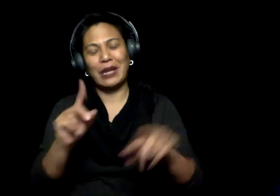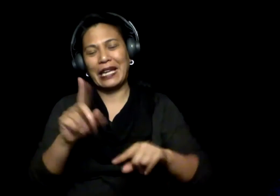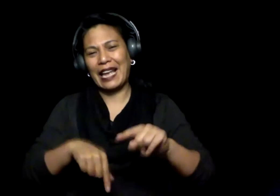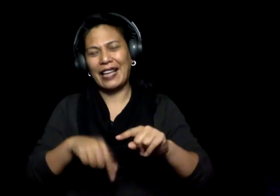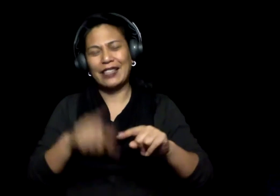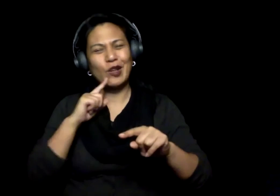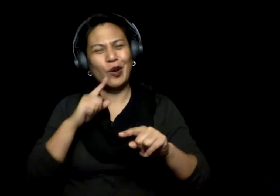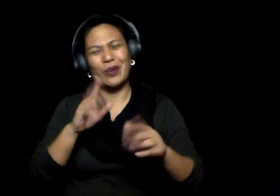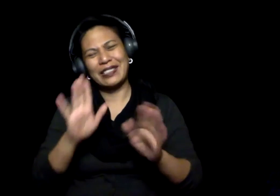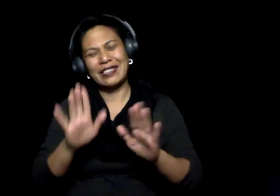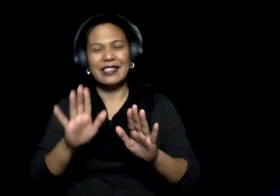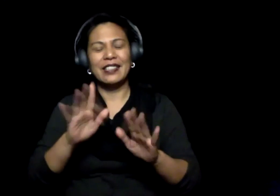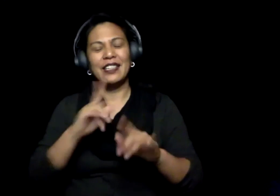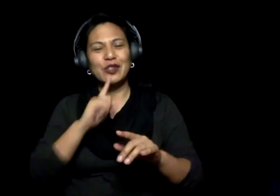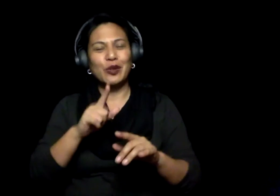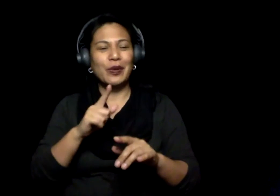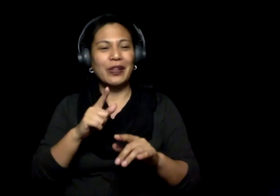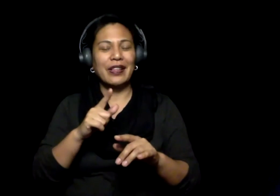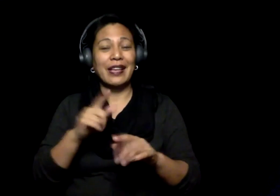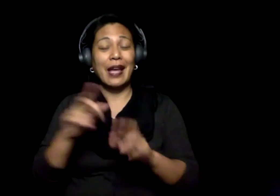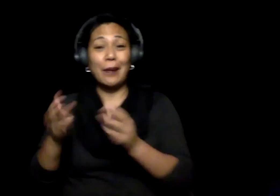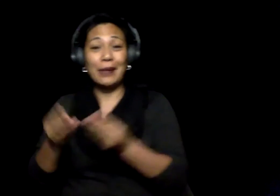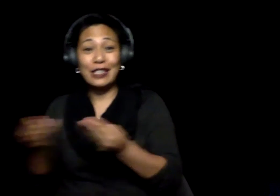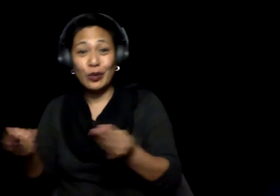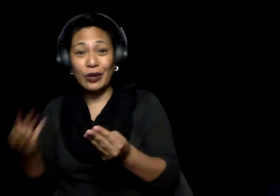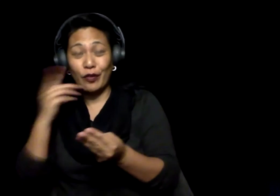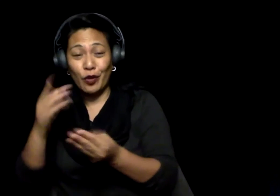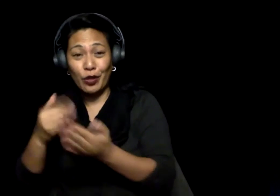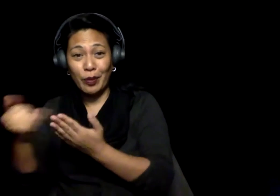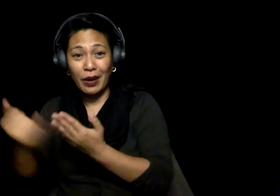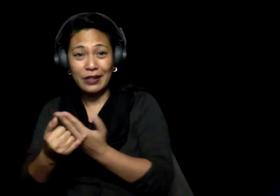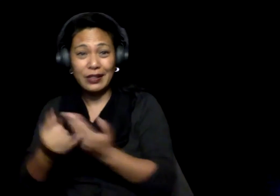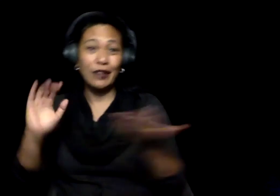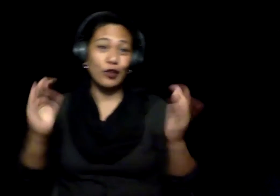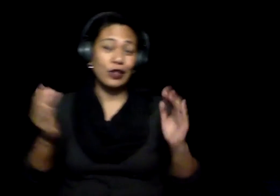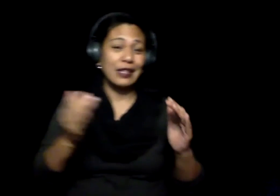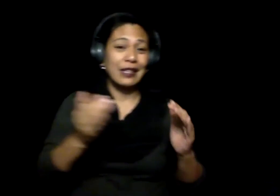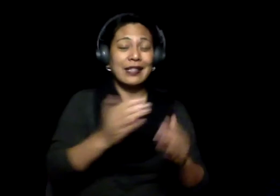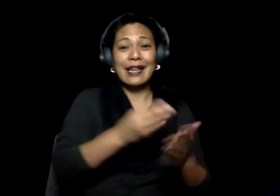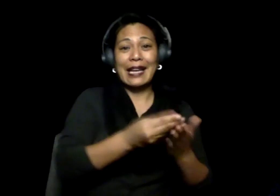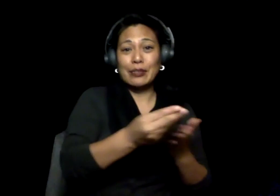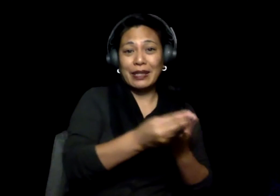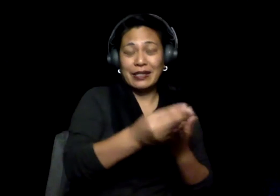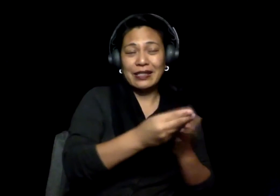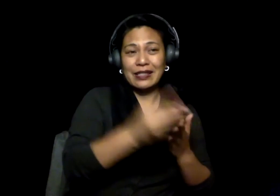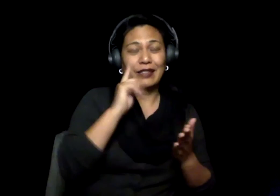area between material and capital expenses. And if you're not sure, we can discuss it,